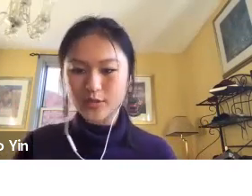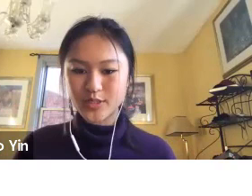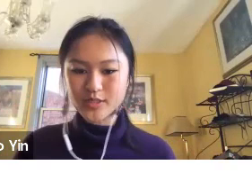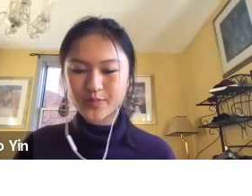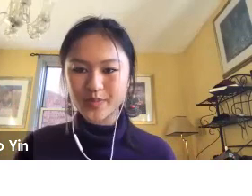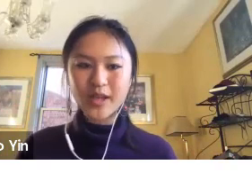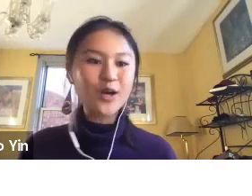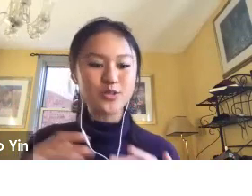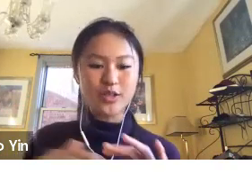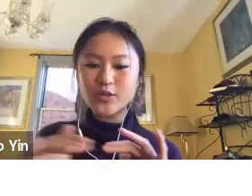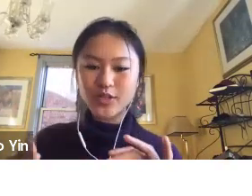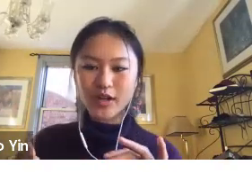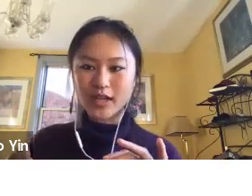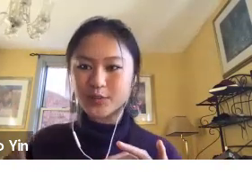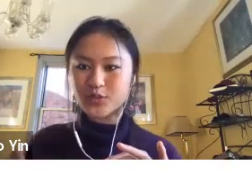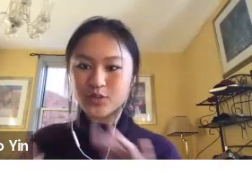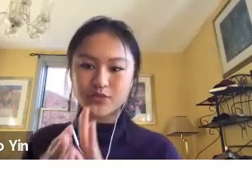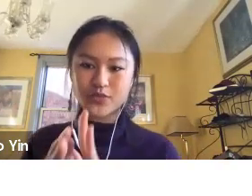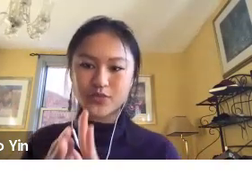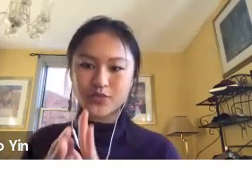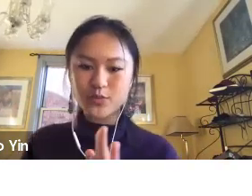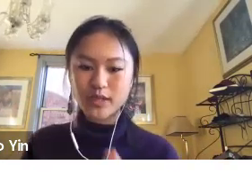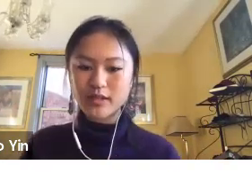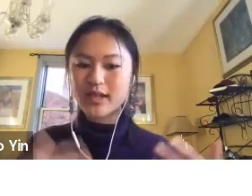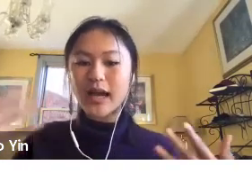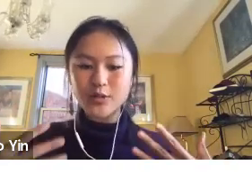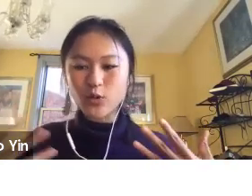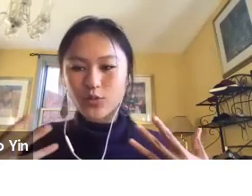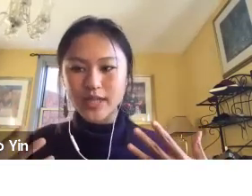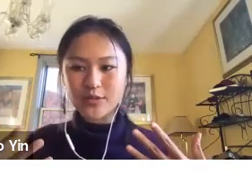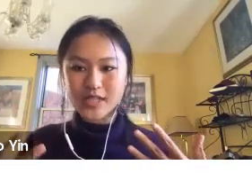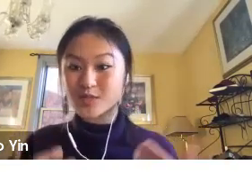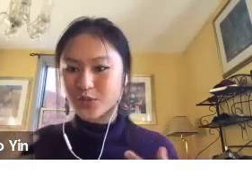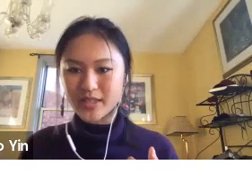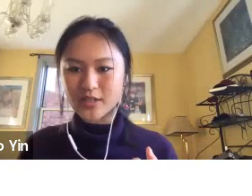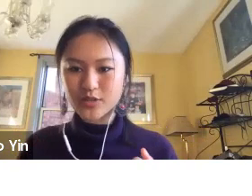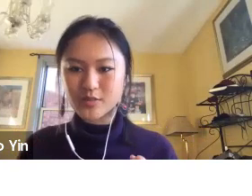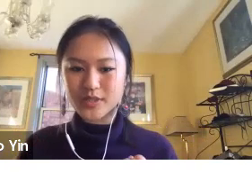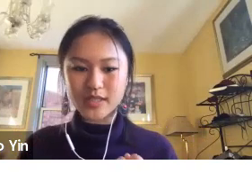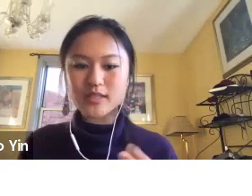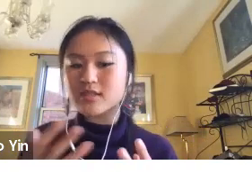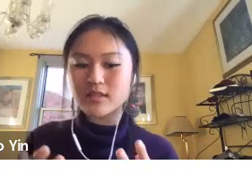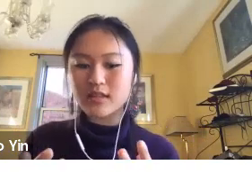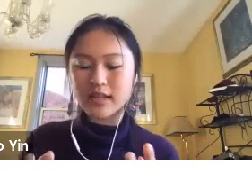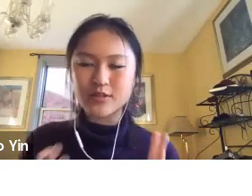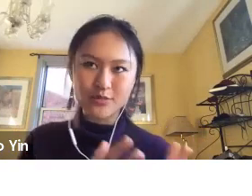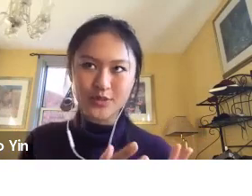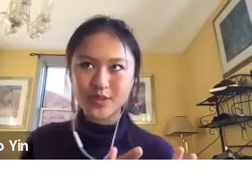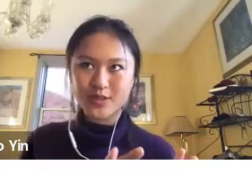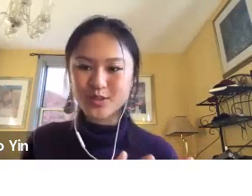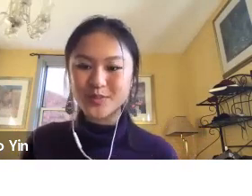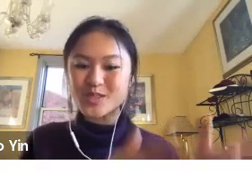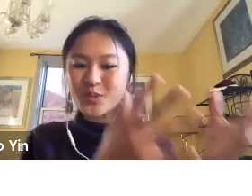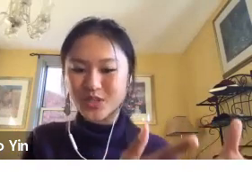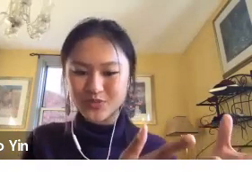spoken language. Oh, so throughout the talk, I'm going to refer to our oral language as spoken language, but it doesn't, it can